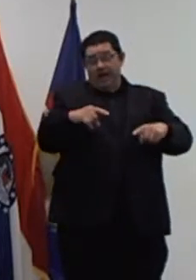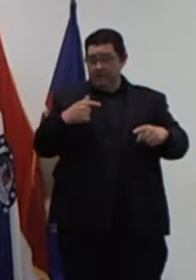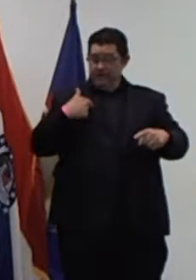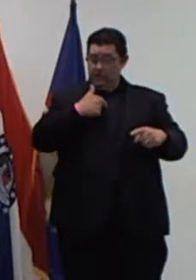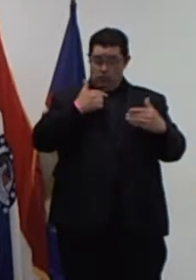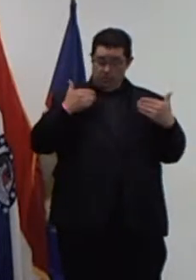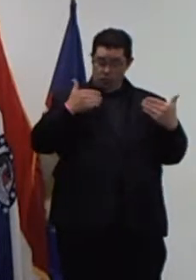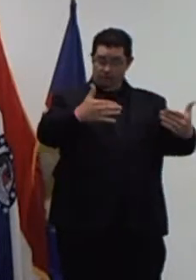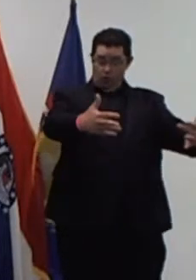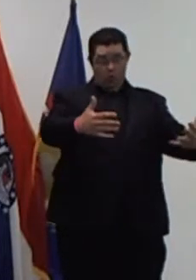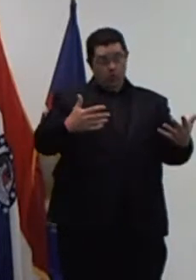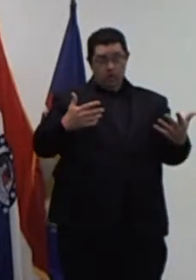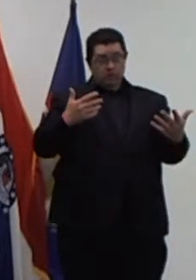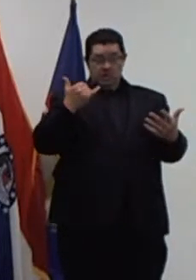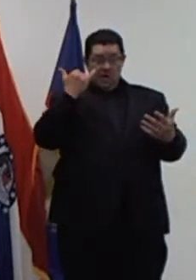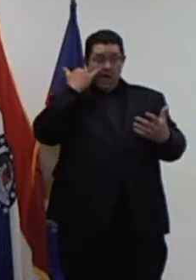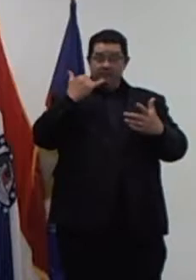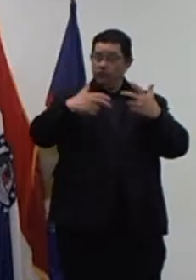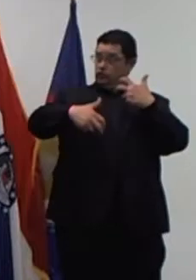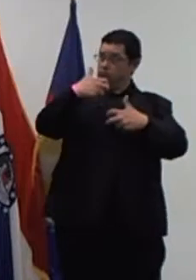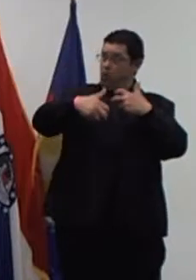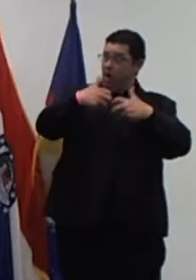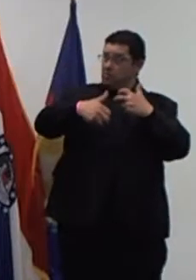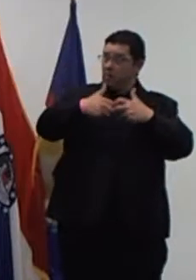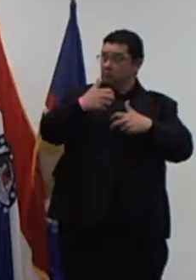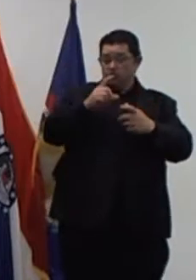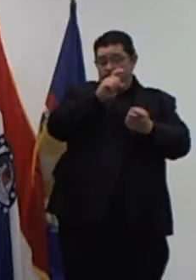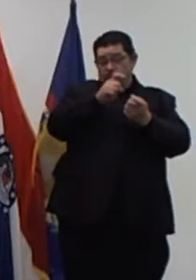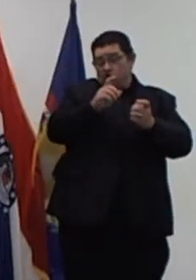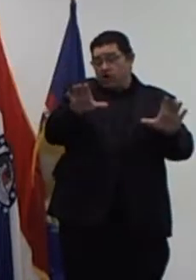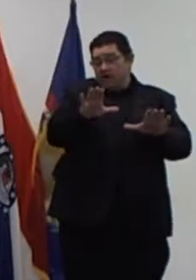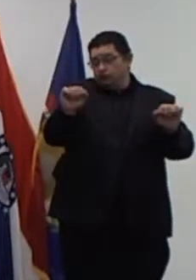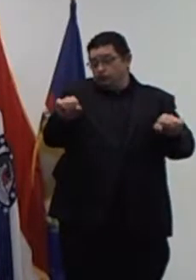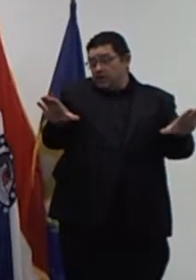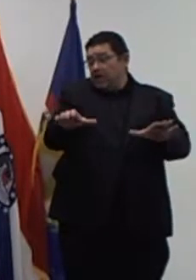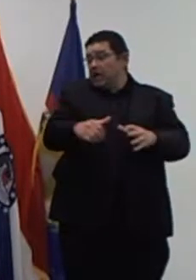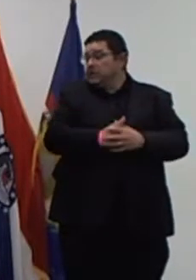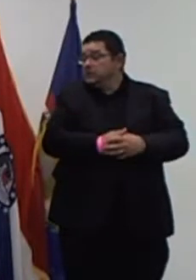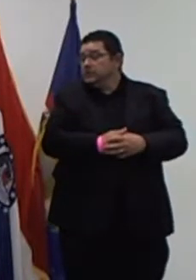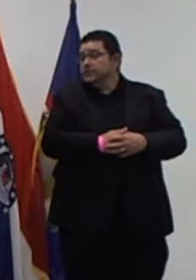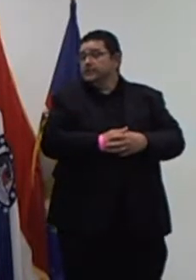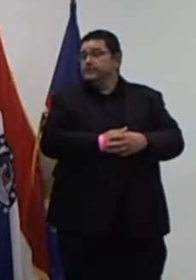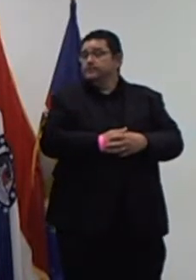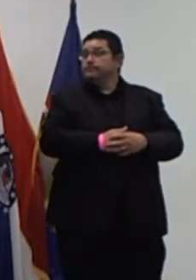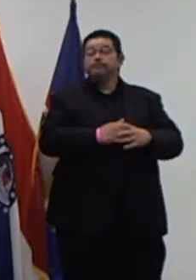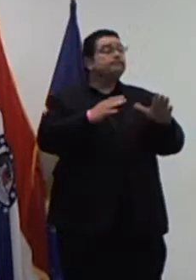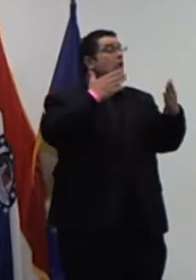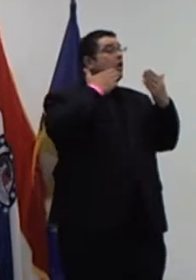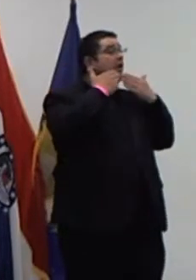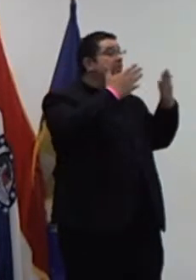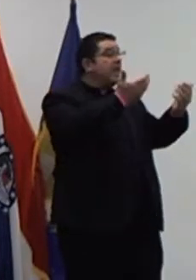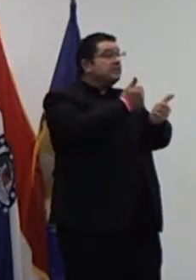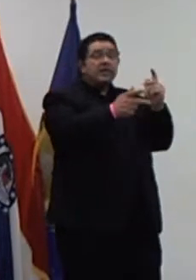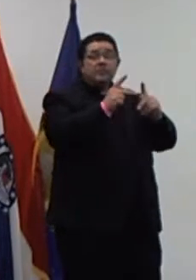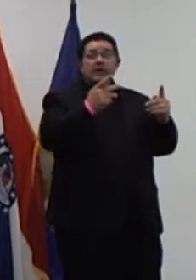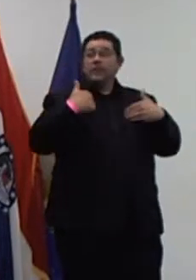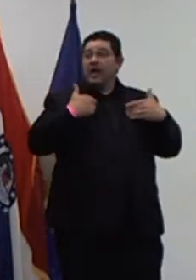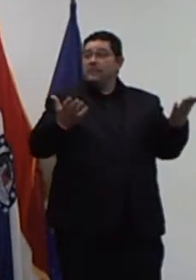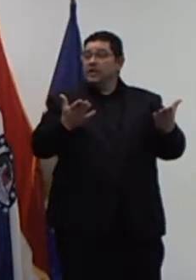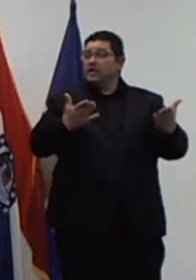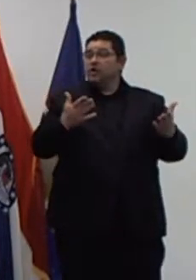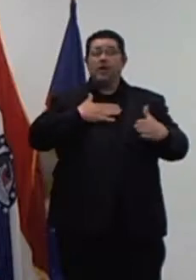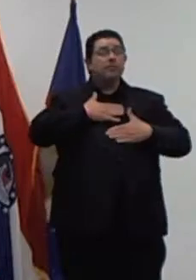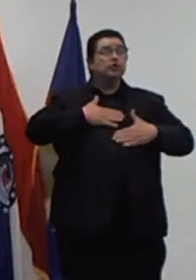forward, will we deal with it? I mean, if it continues to be a problem, there's certain actions we can all take. All right, thanks everybody for having me in here this morning. Appreciate